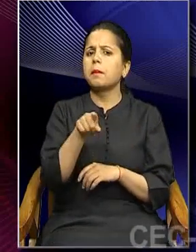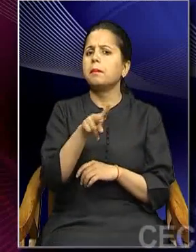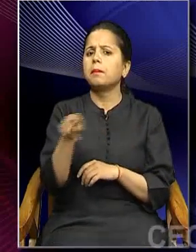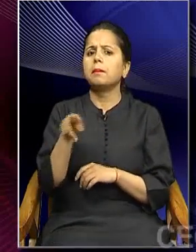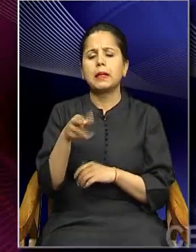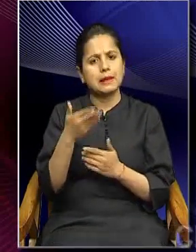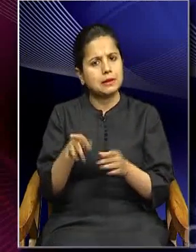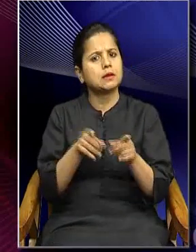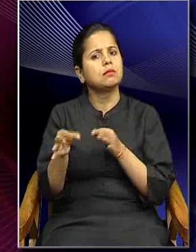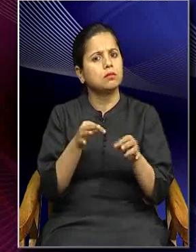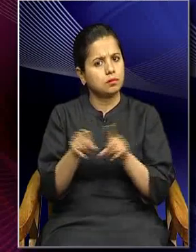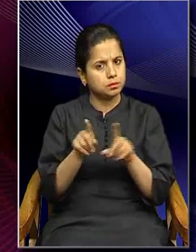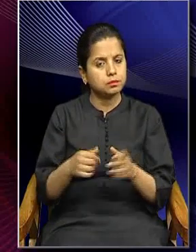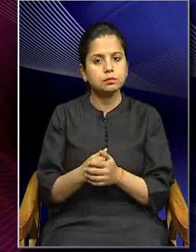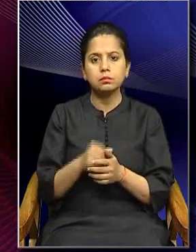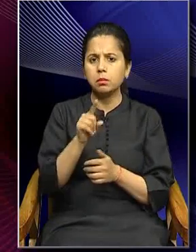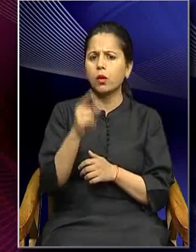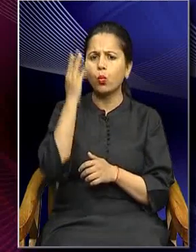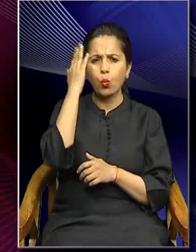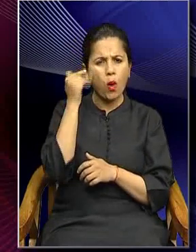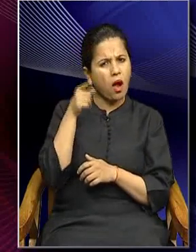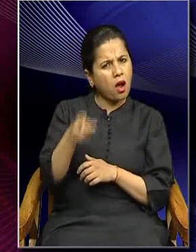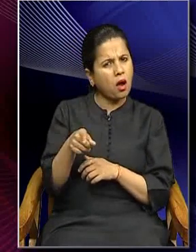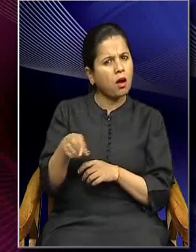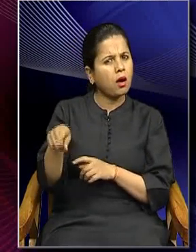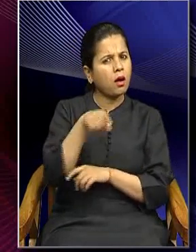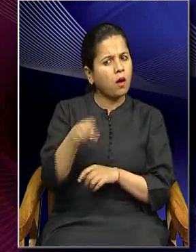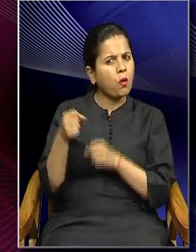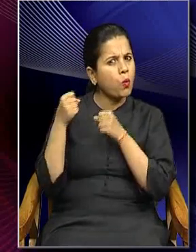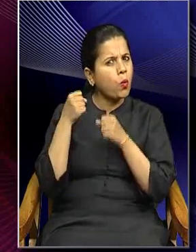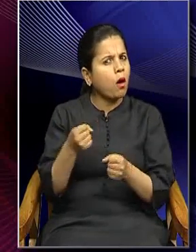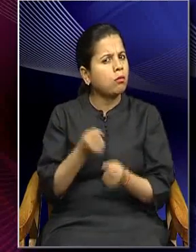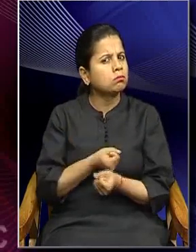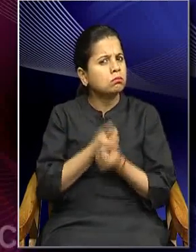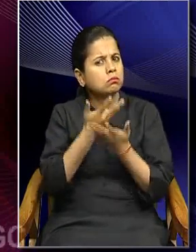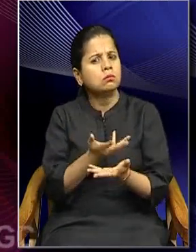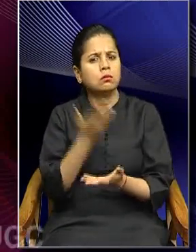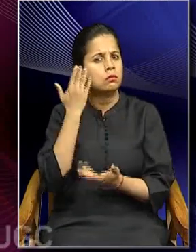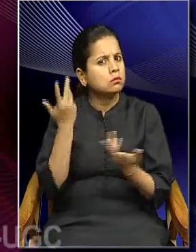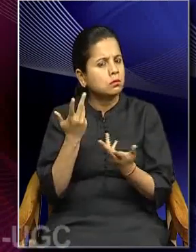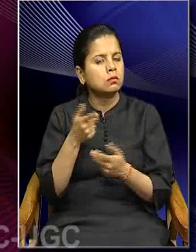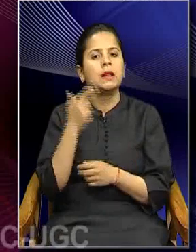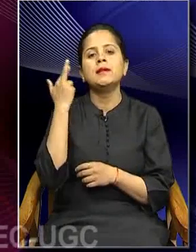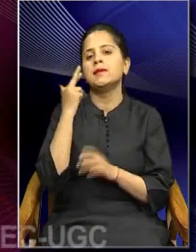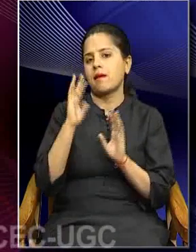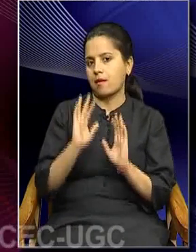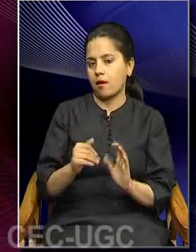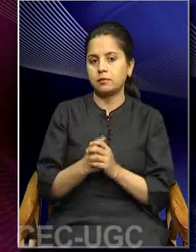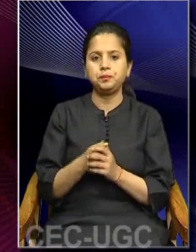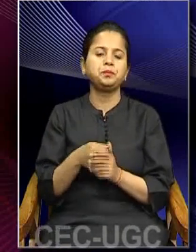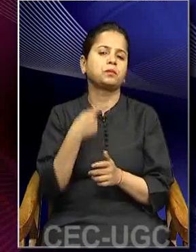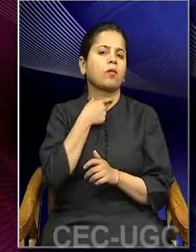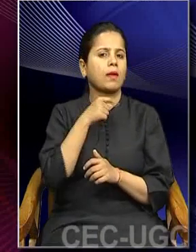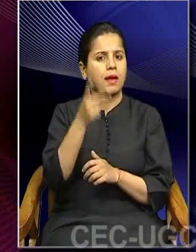says. But why is this condition so forcefully expressed? There is a reason. Take the cases